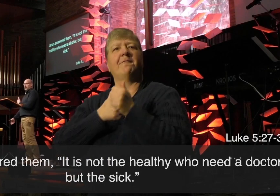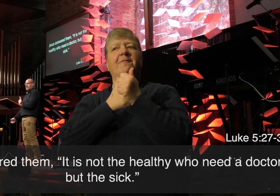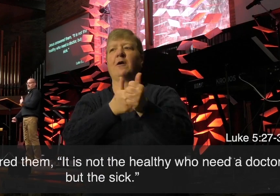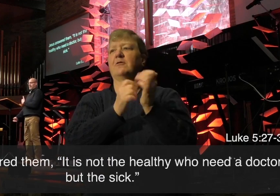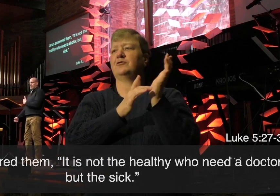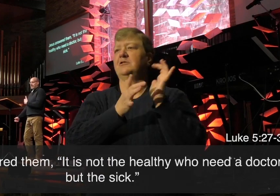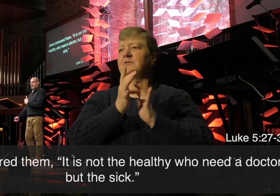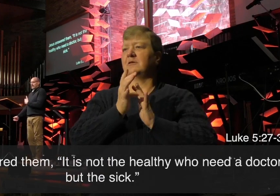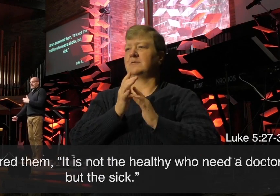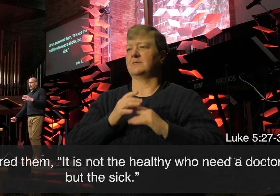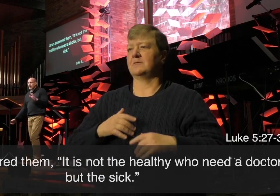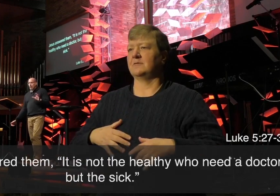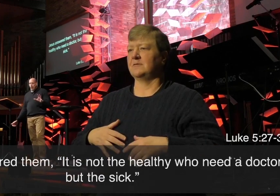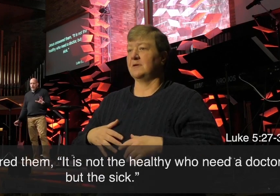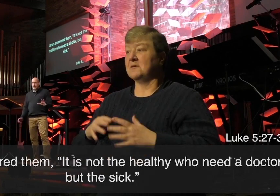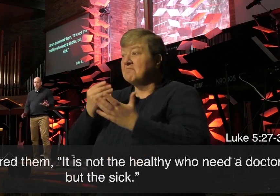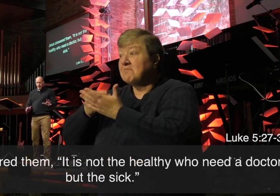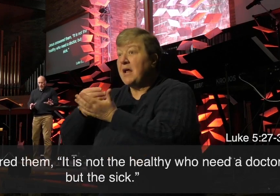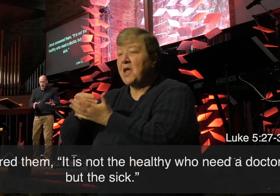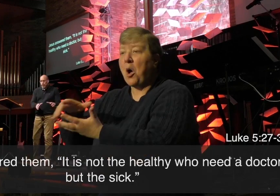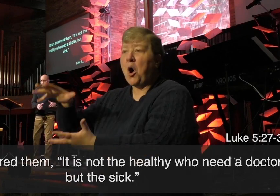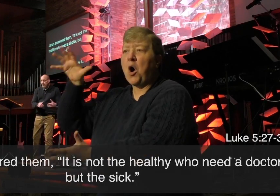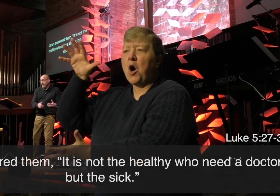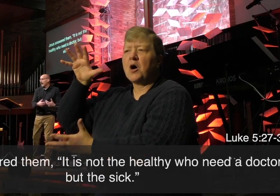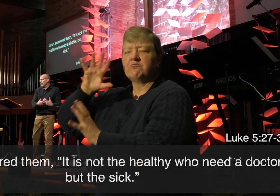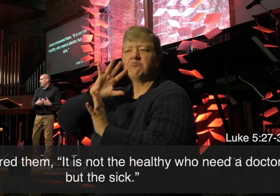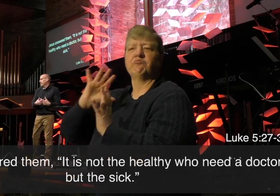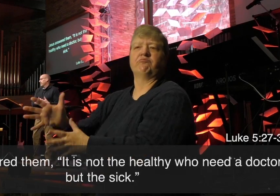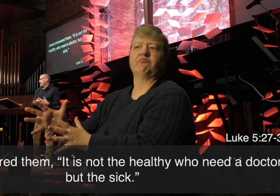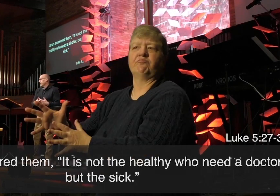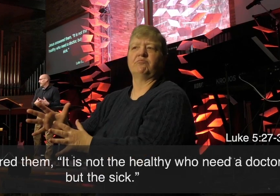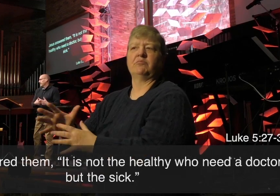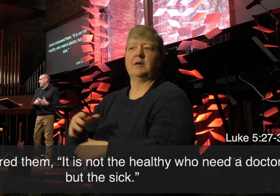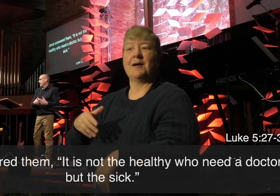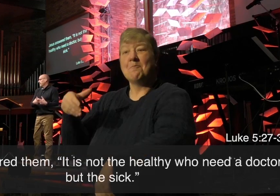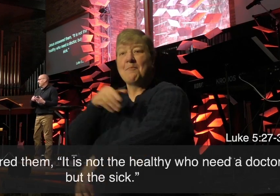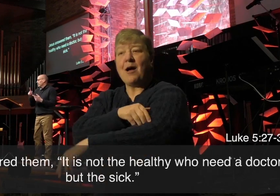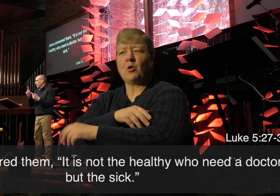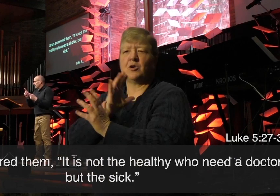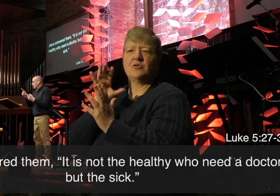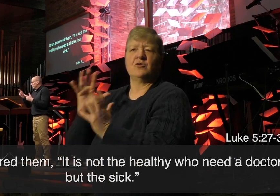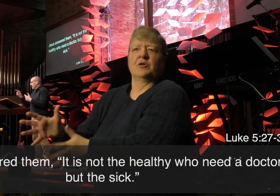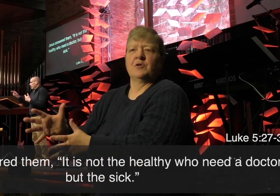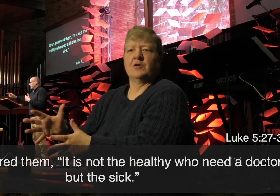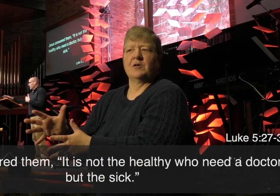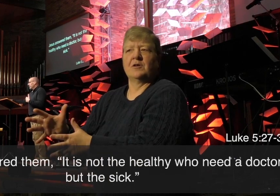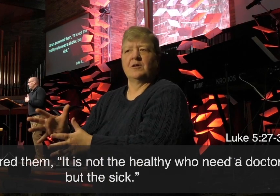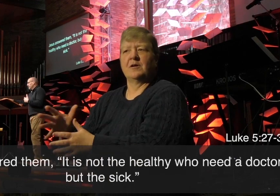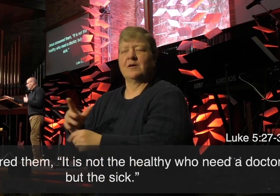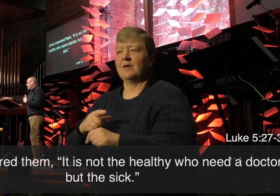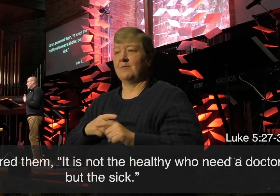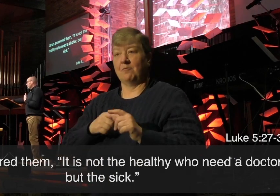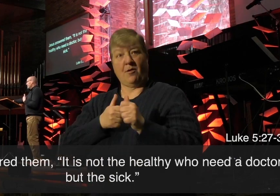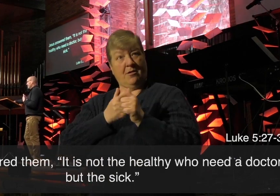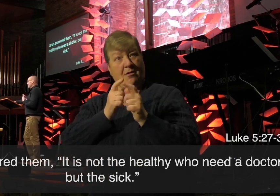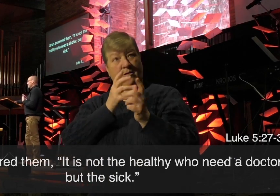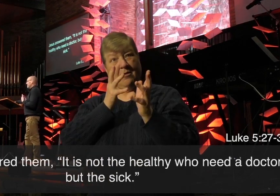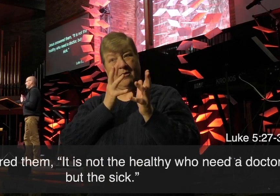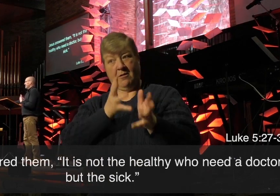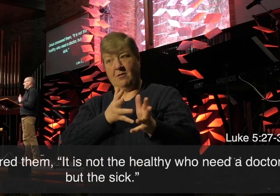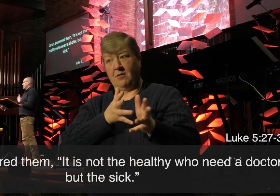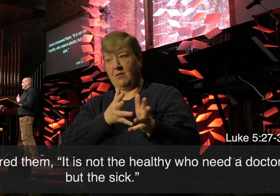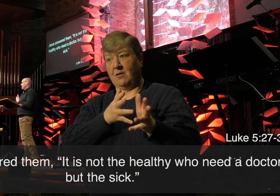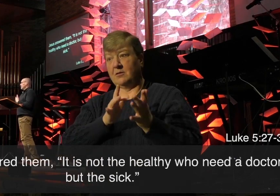a lot of money. That meant walking away from power. But he would not walk away from his